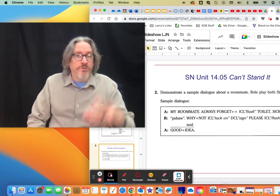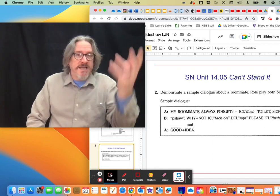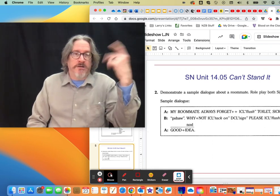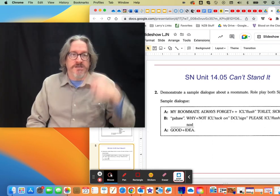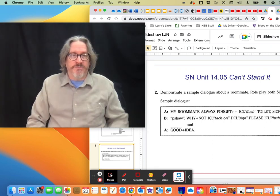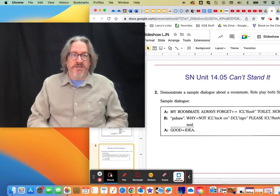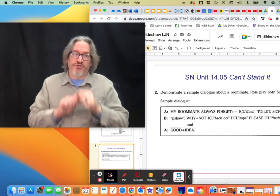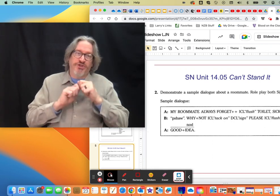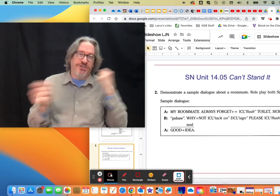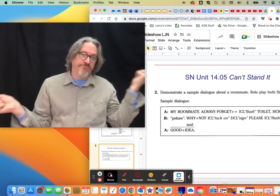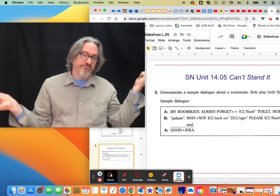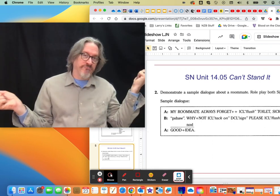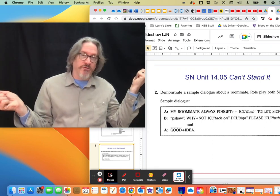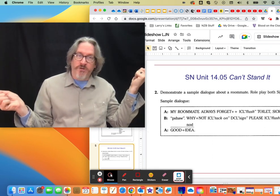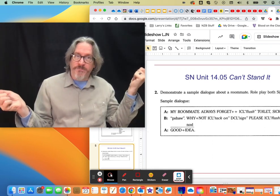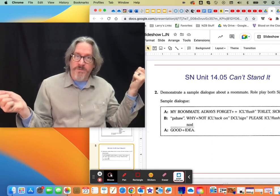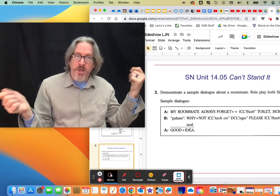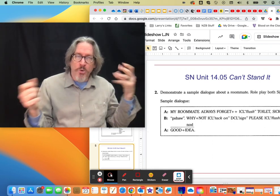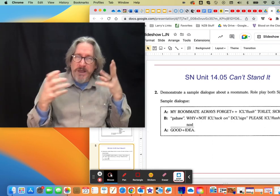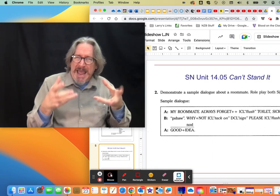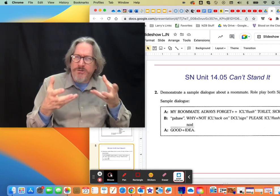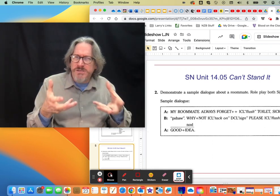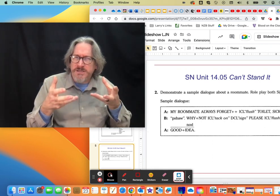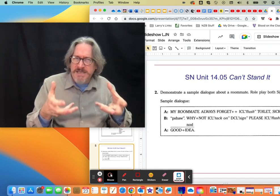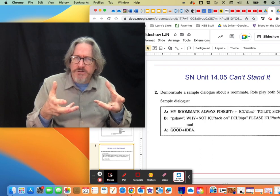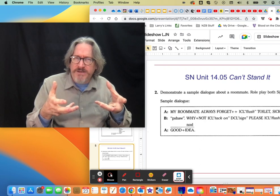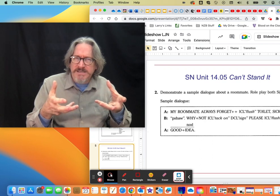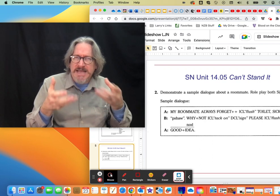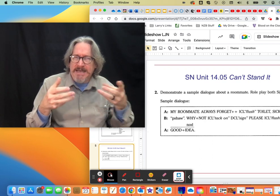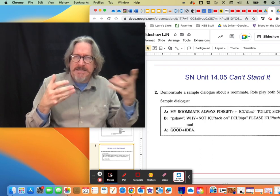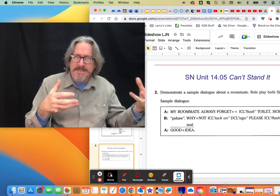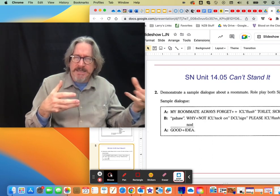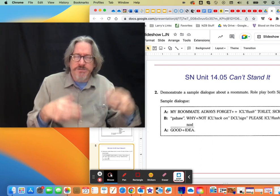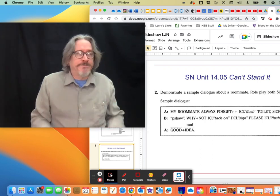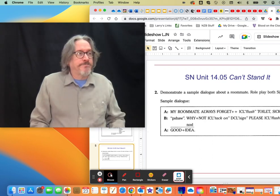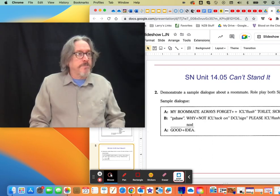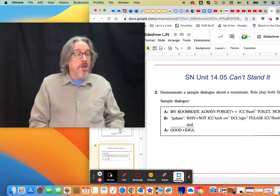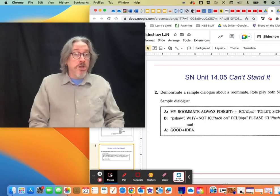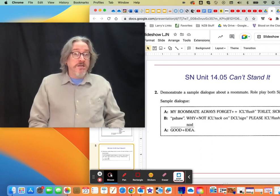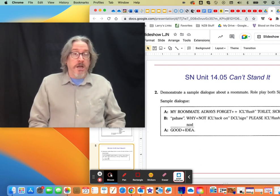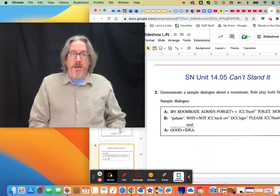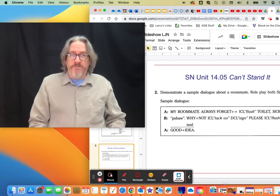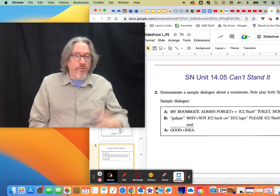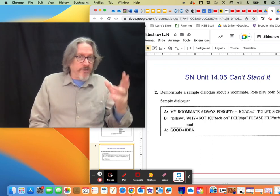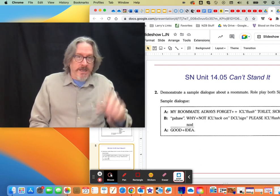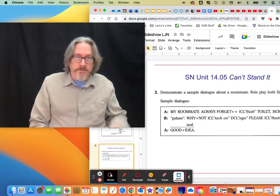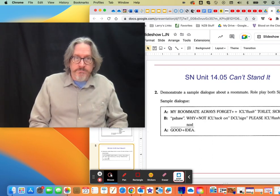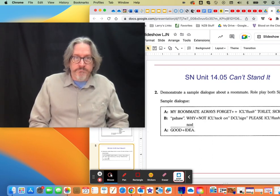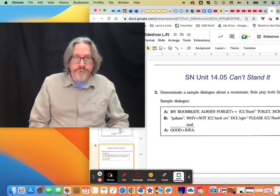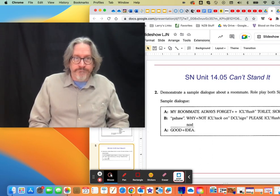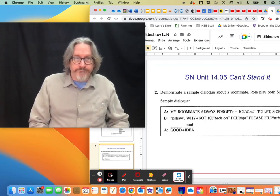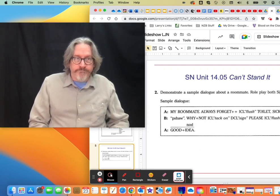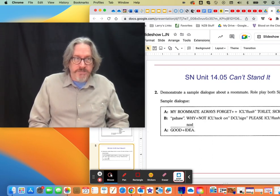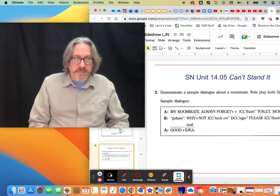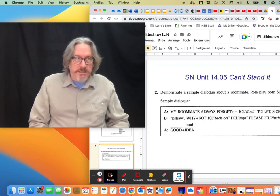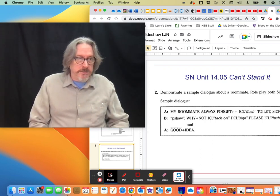if you tear something, right? We'll add those little sound effects to add details. Phone ringing.